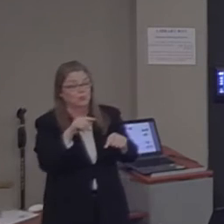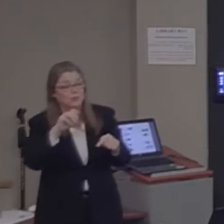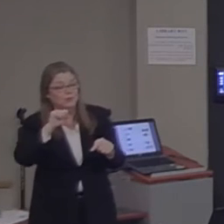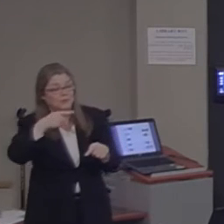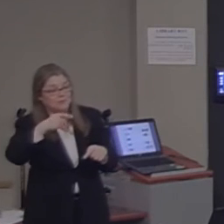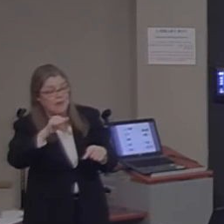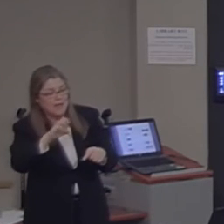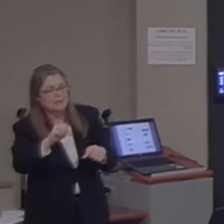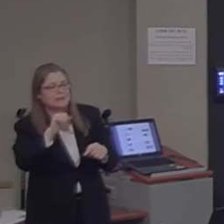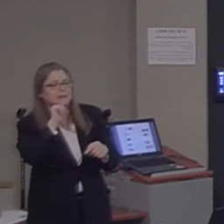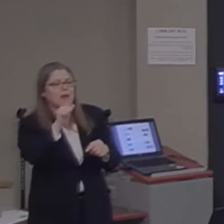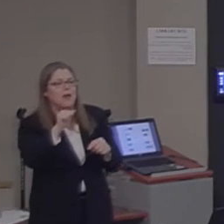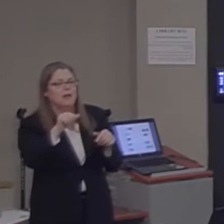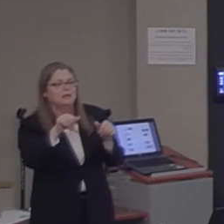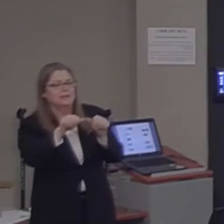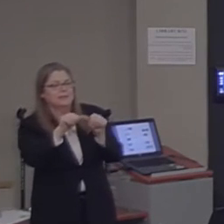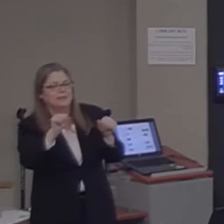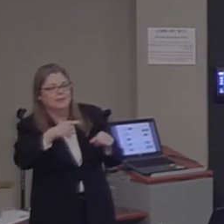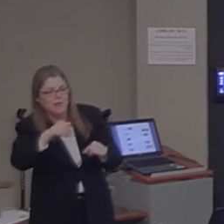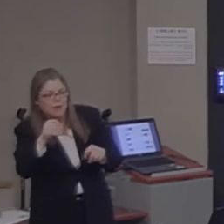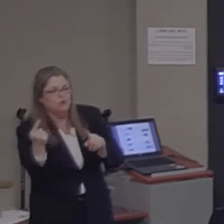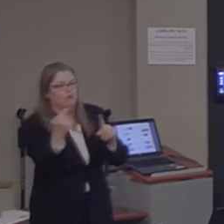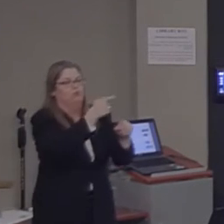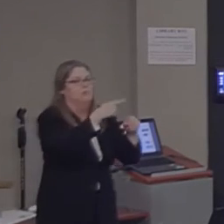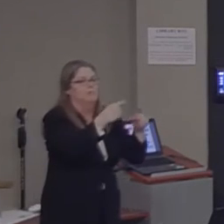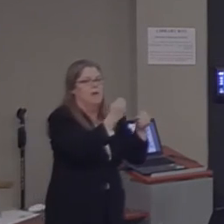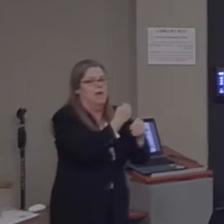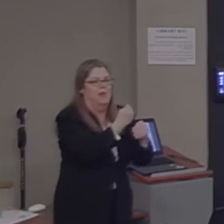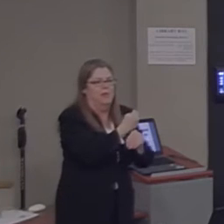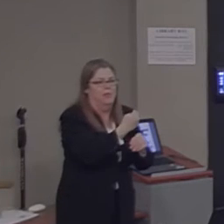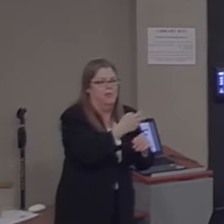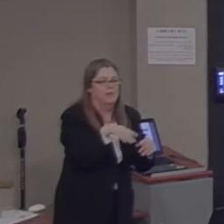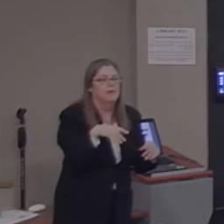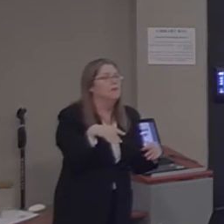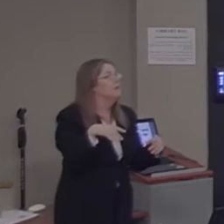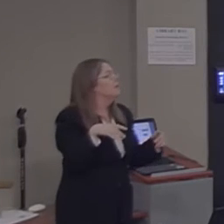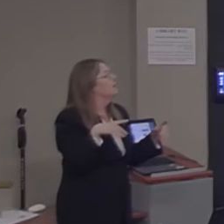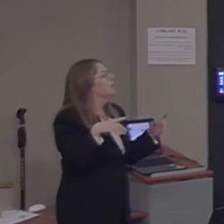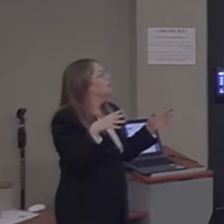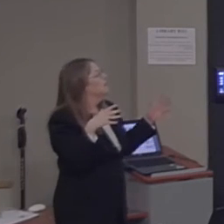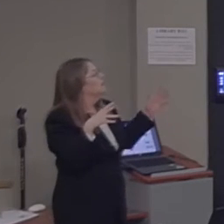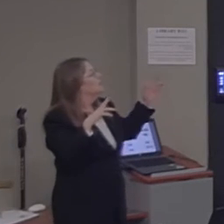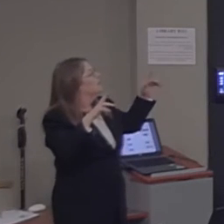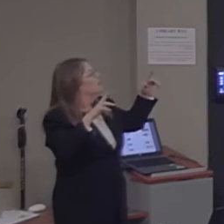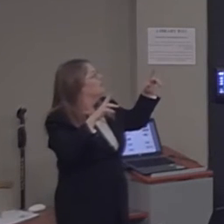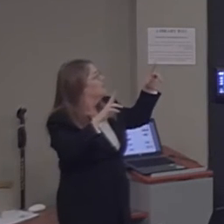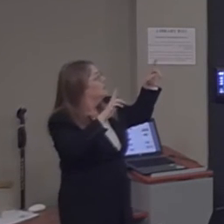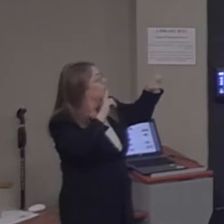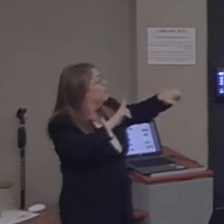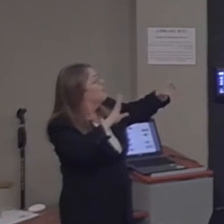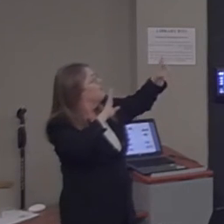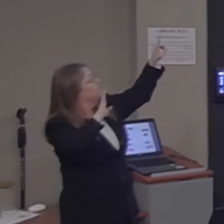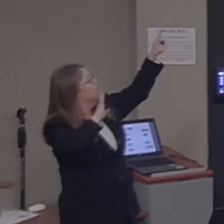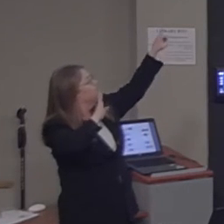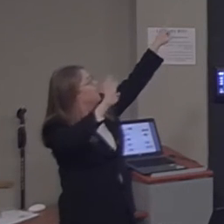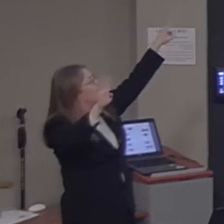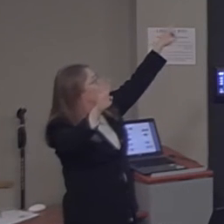spatial. Now, in terms of the three-year-old variables, which are here, and then the